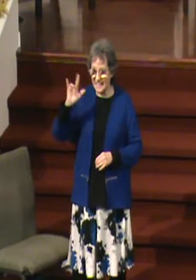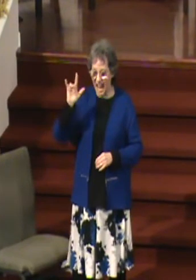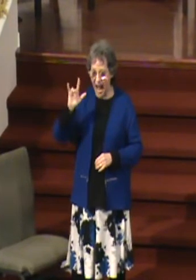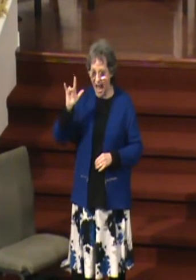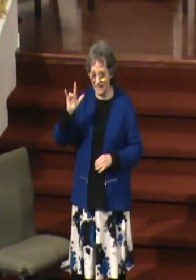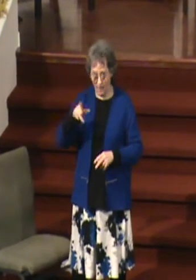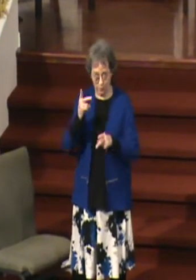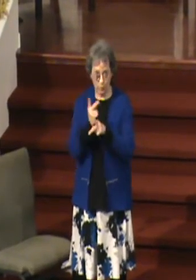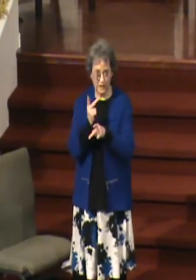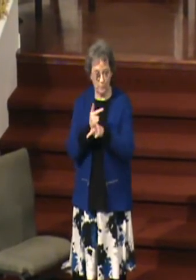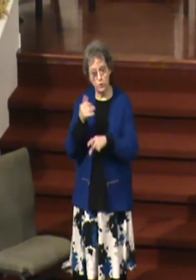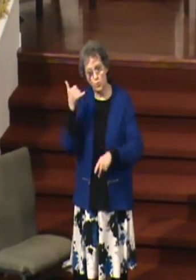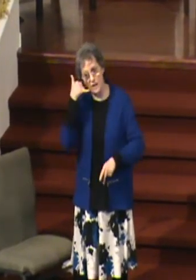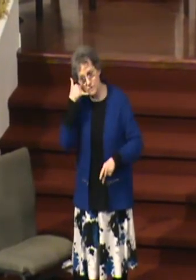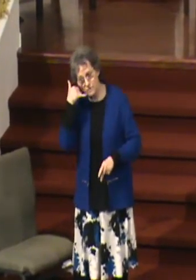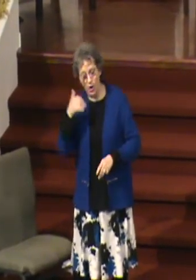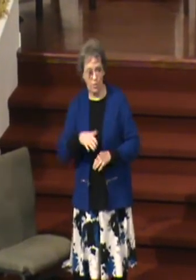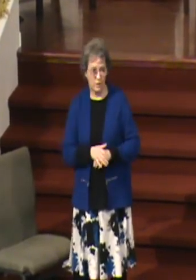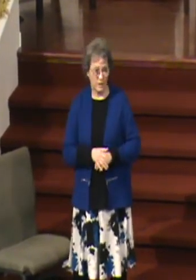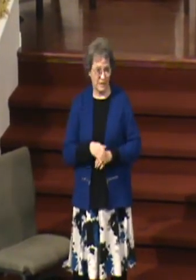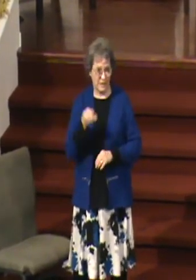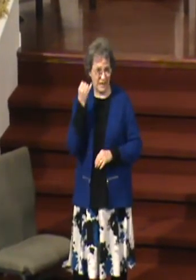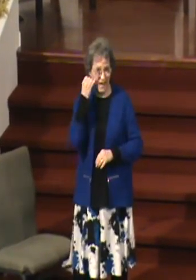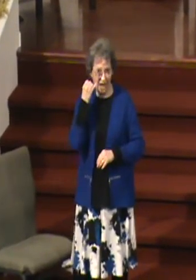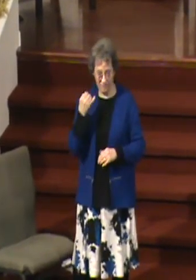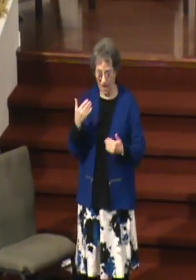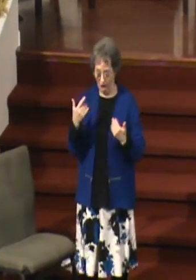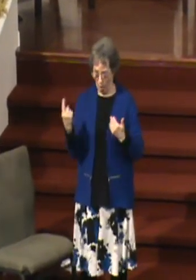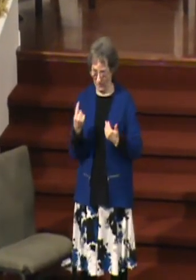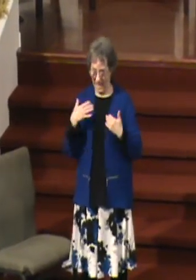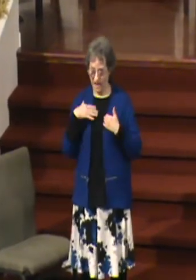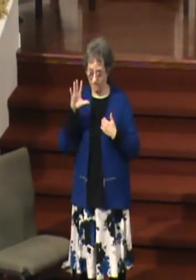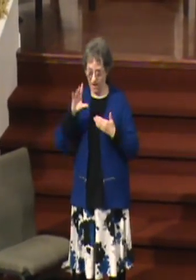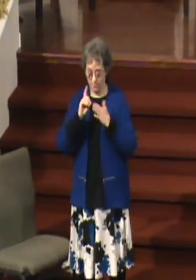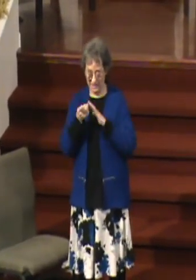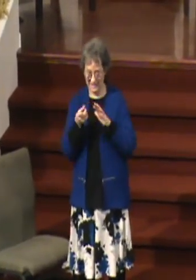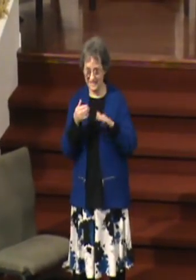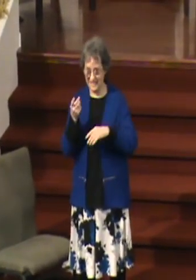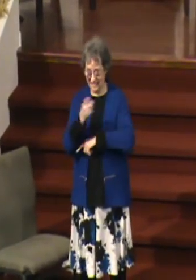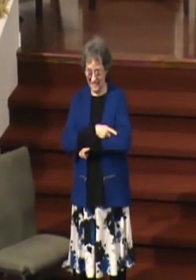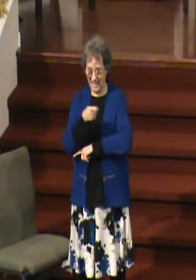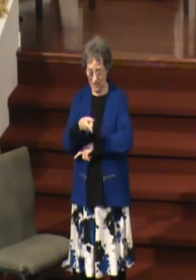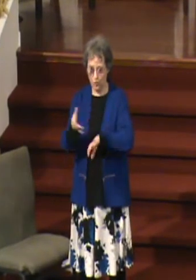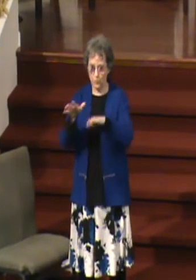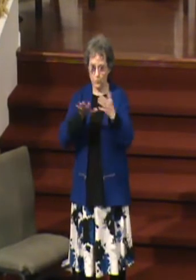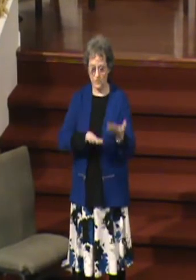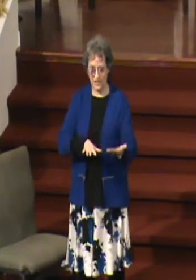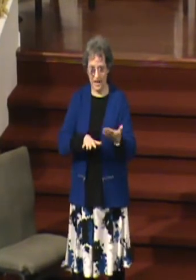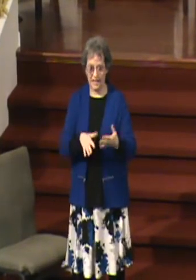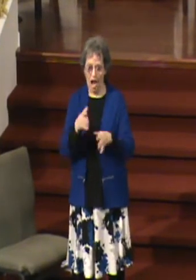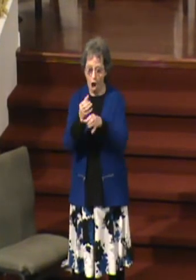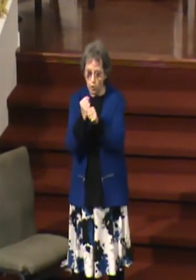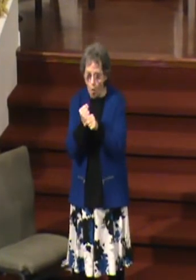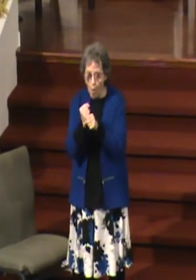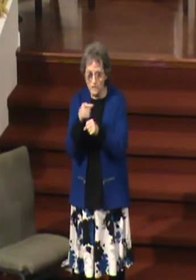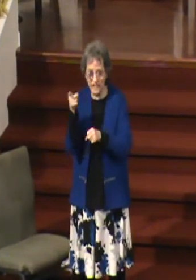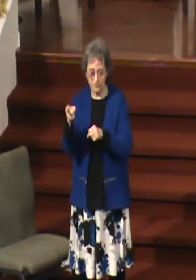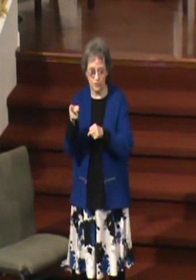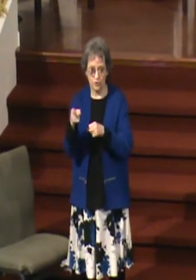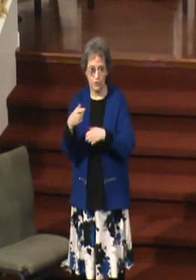phone. If I only had 5 minutes the day you passed away, I'd hold on to you with real tight hugs,